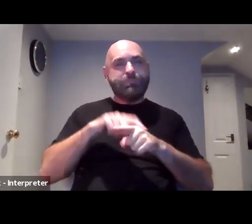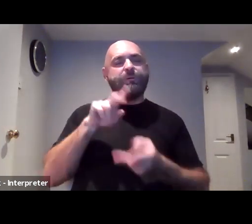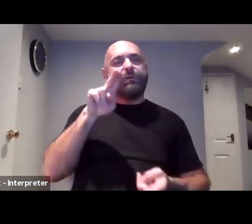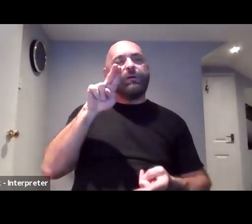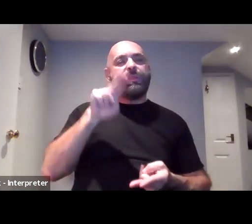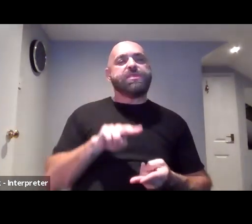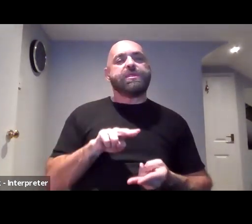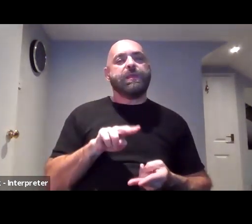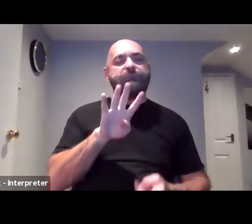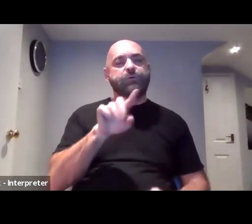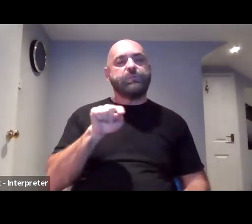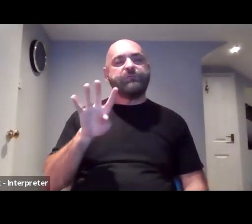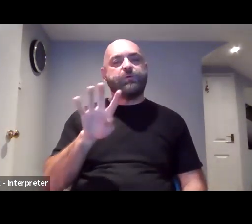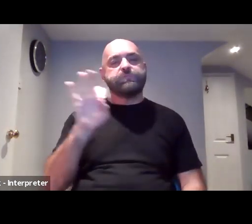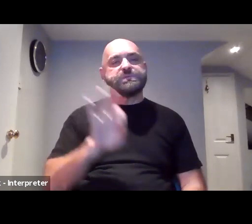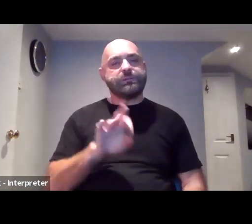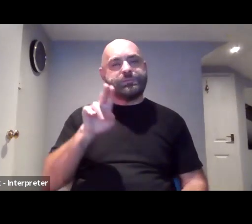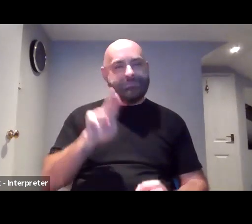declined by 4.4%.